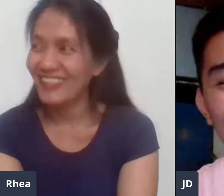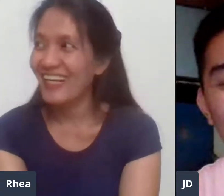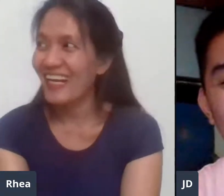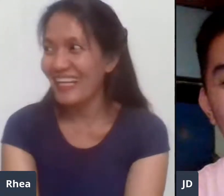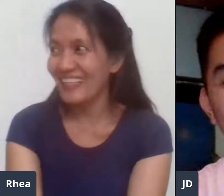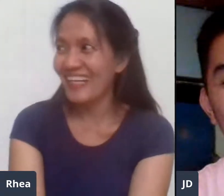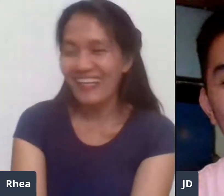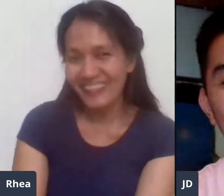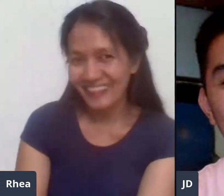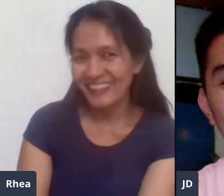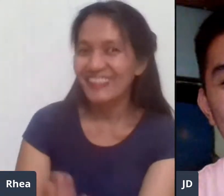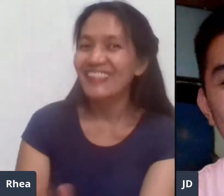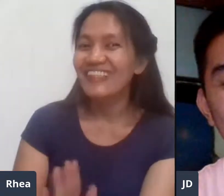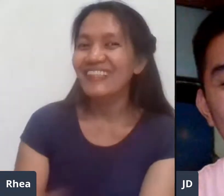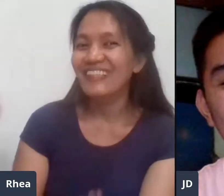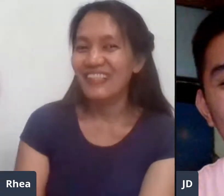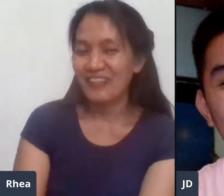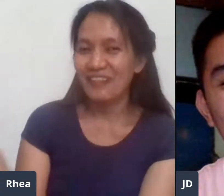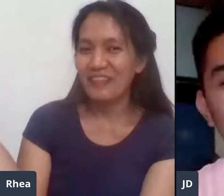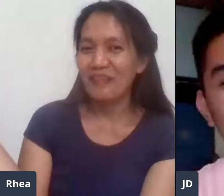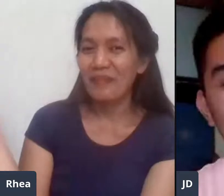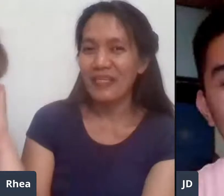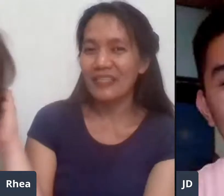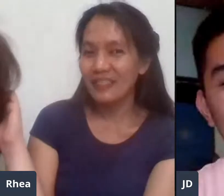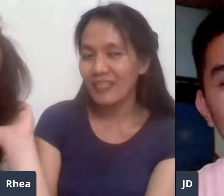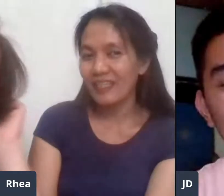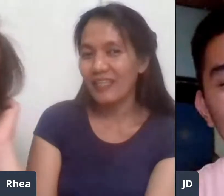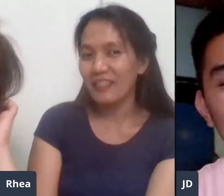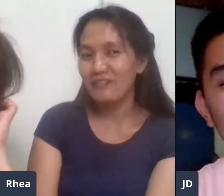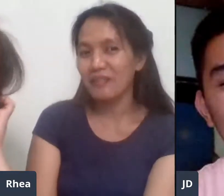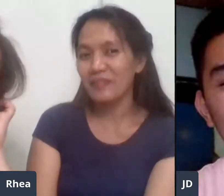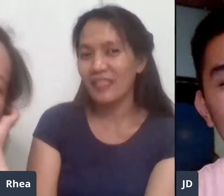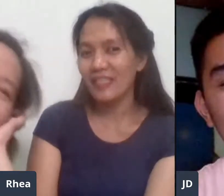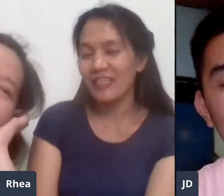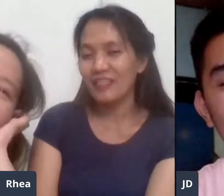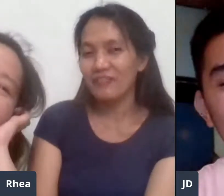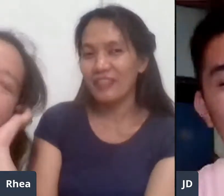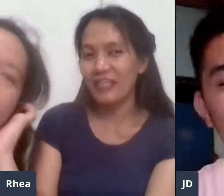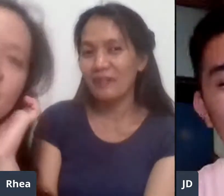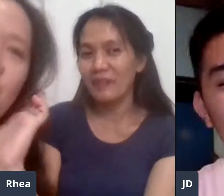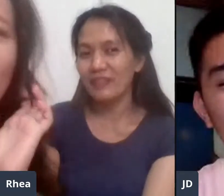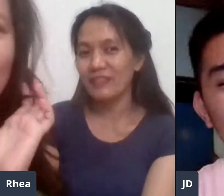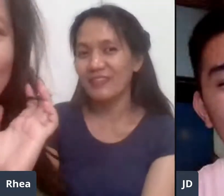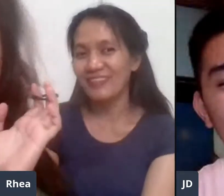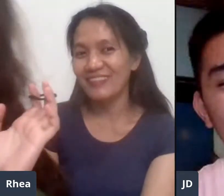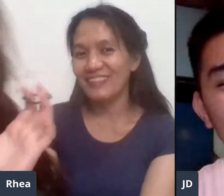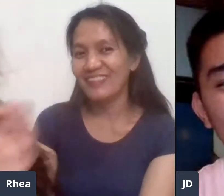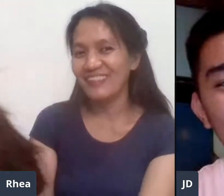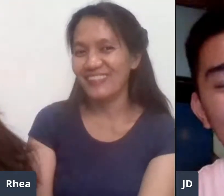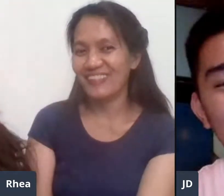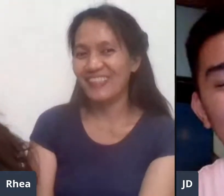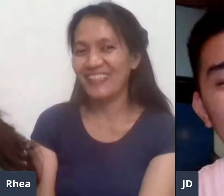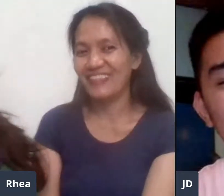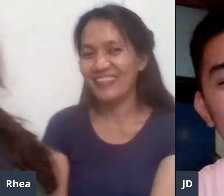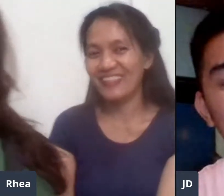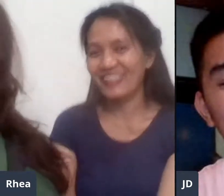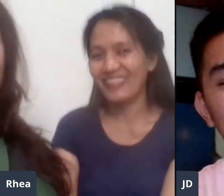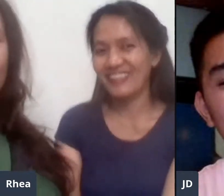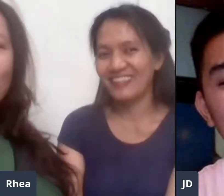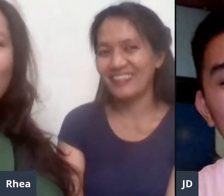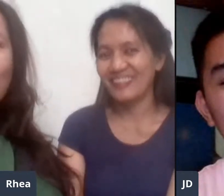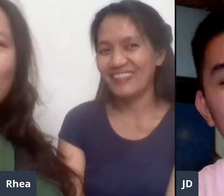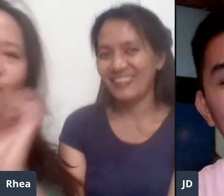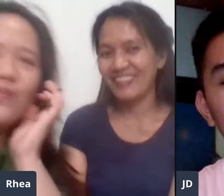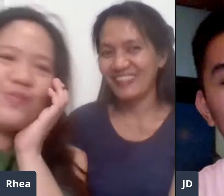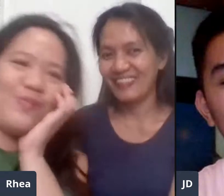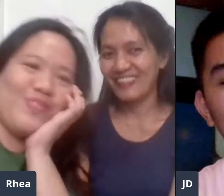Say hi lang Hi from... daw. My assistant. Thank you, Ma'am Jelaine, for helping. Kita ba ako? Ayan, si Ma'am Jeline